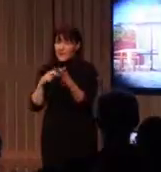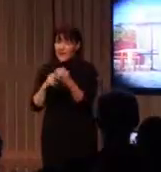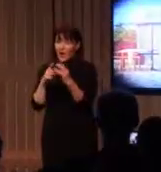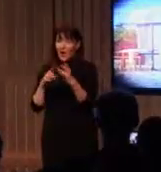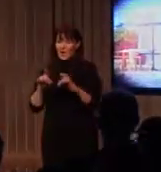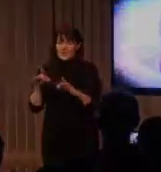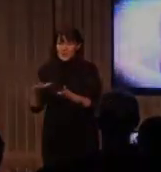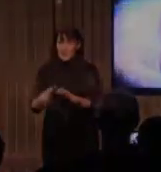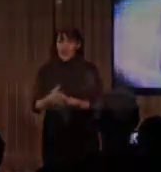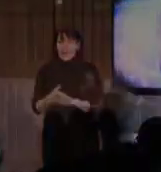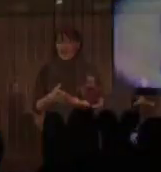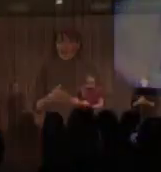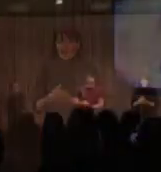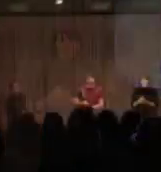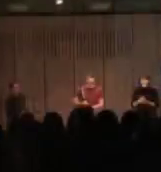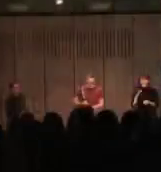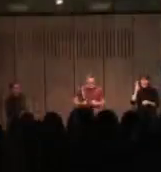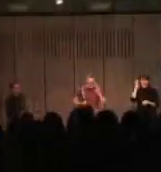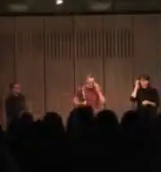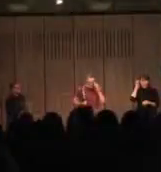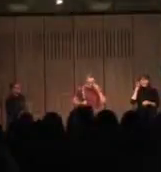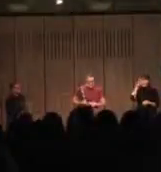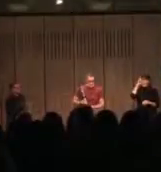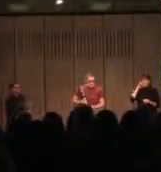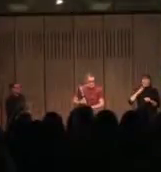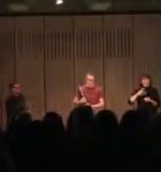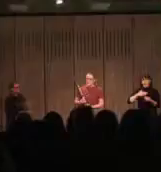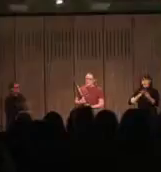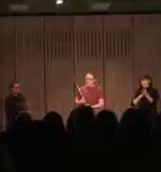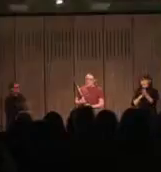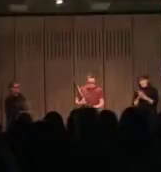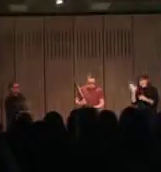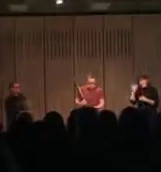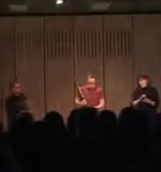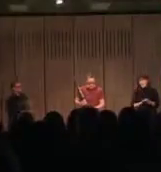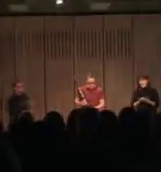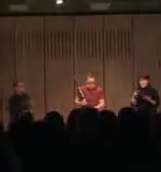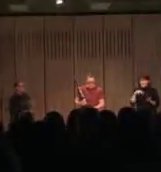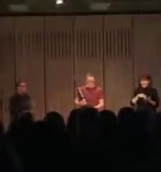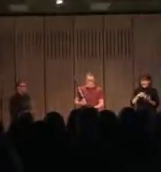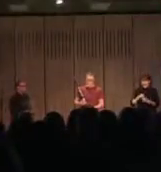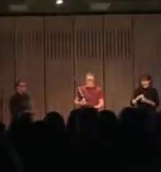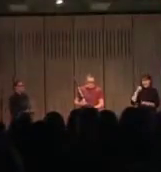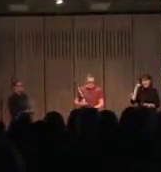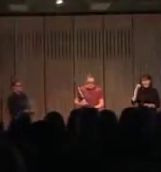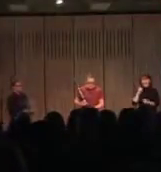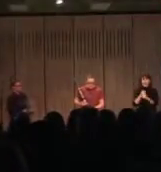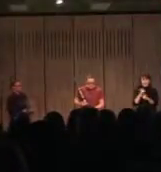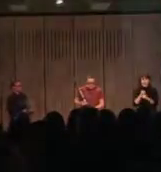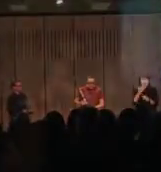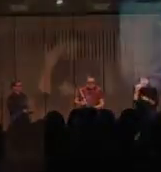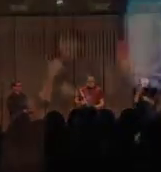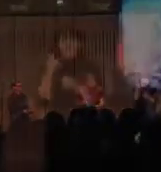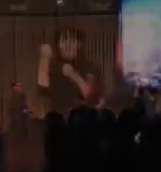Anglo-Australian, Irish and German heritage on my mother's. I wanted to stand here with a kudaroo, which is a Gurindji woman's fighting